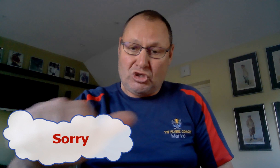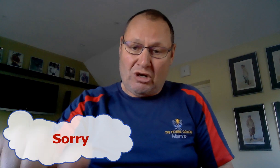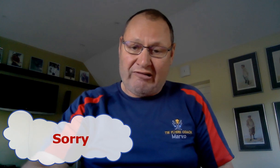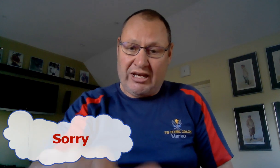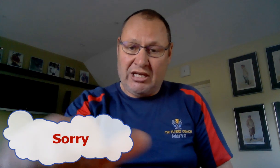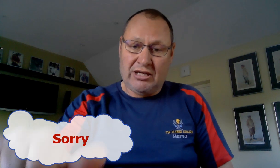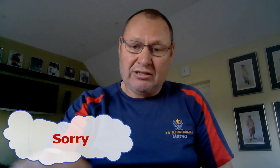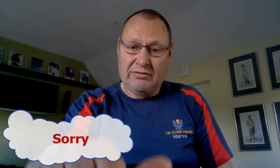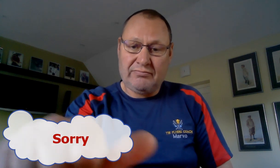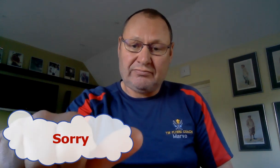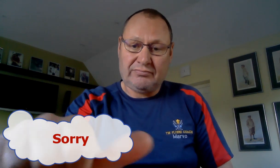Sorry.